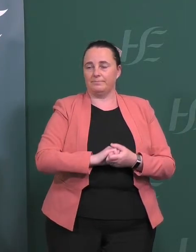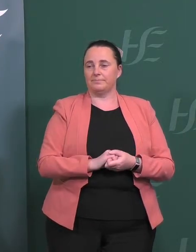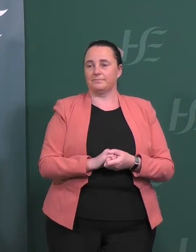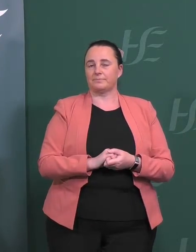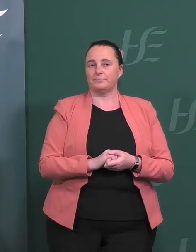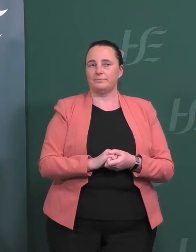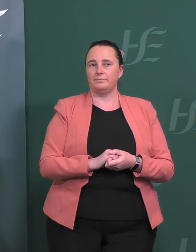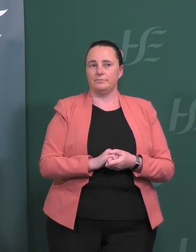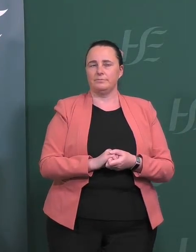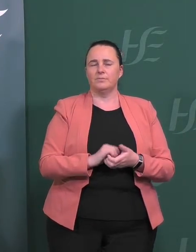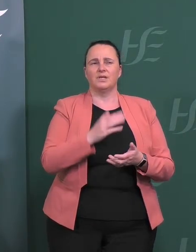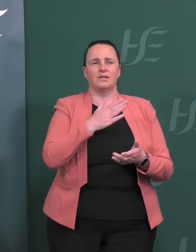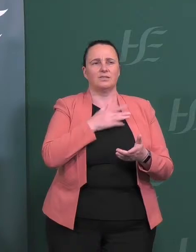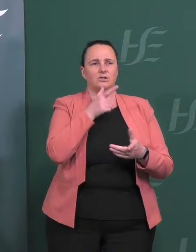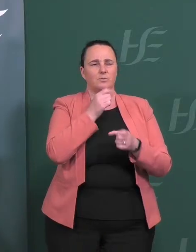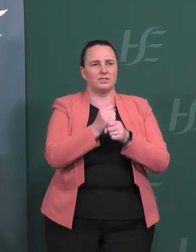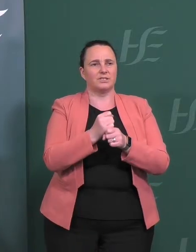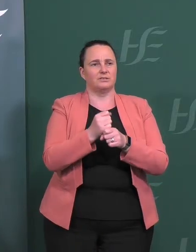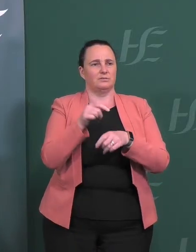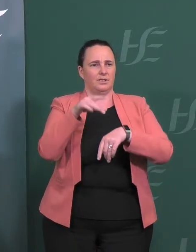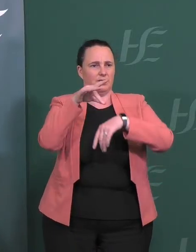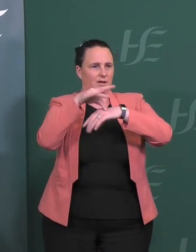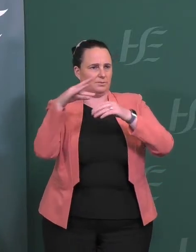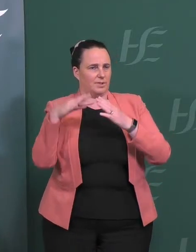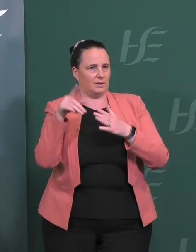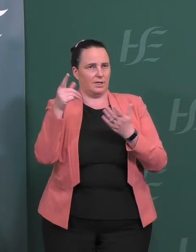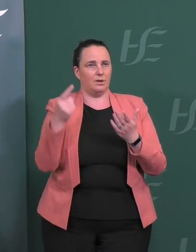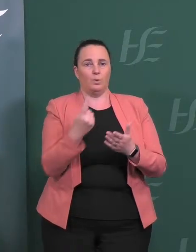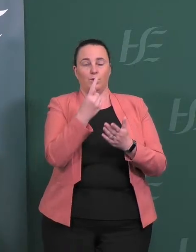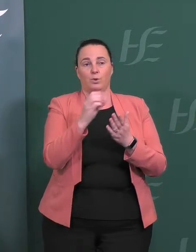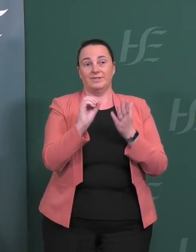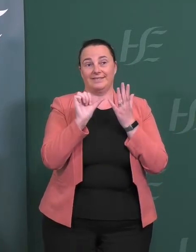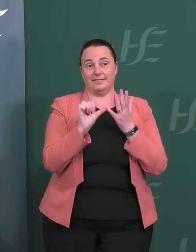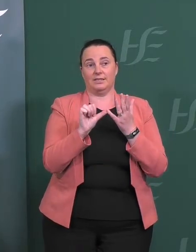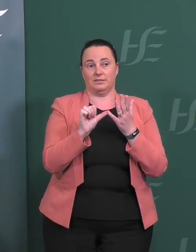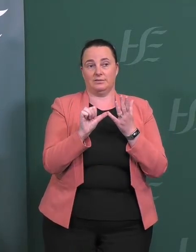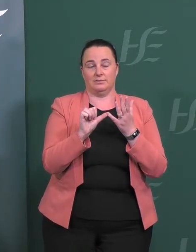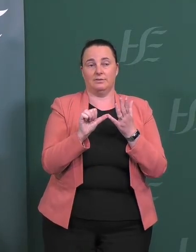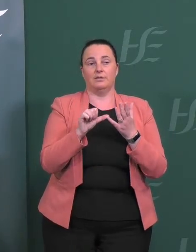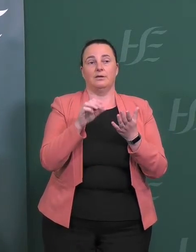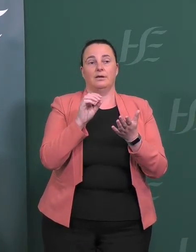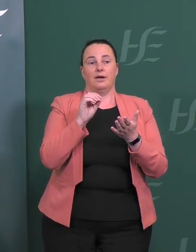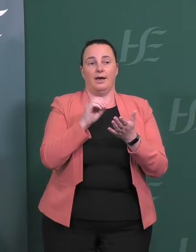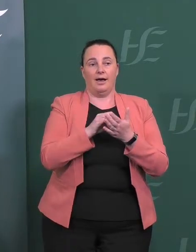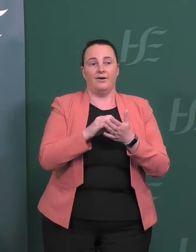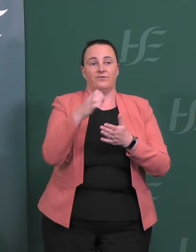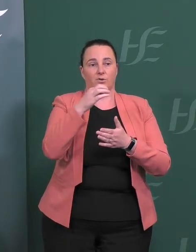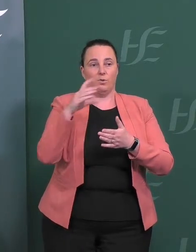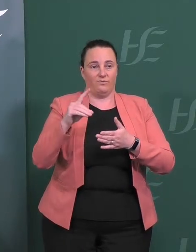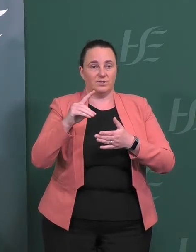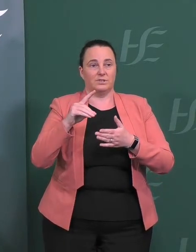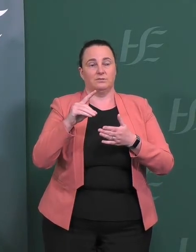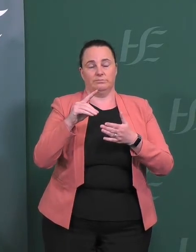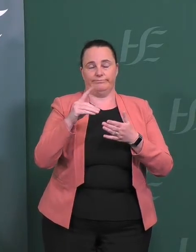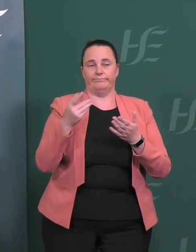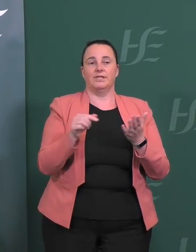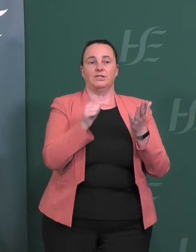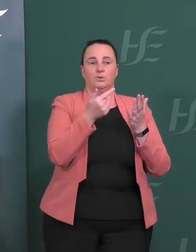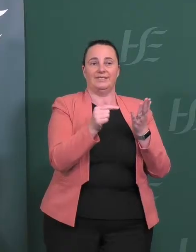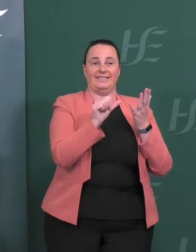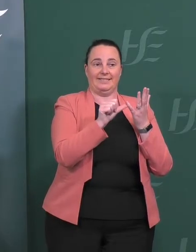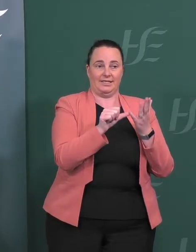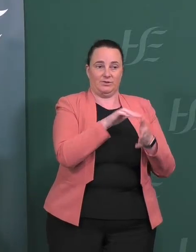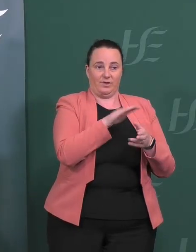Just specifically related to hospitalisations, today we're at 160 COVID positive patients in hospital, 26